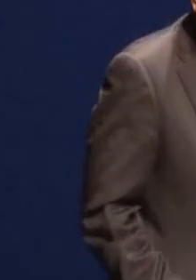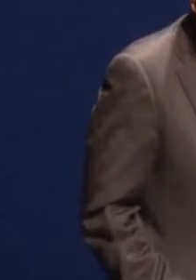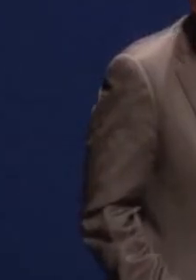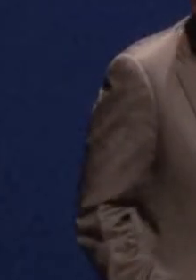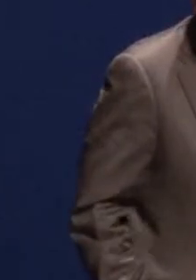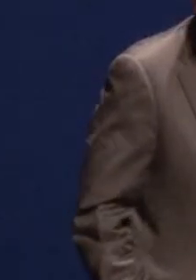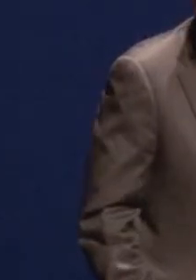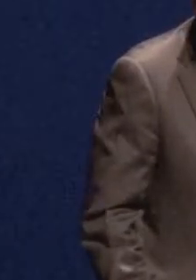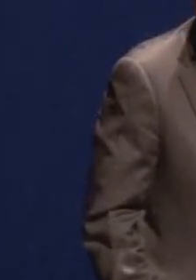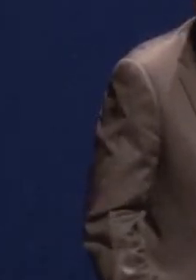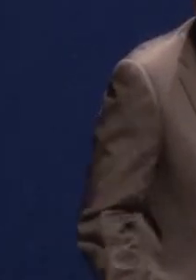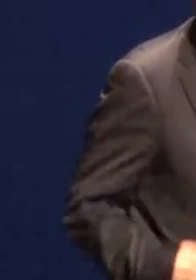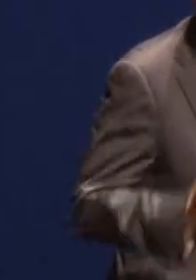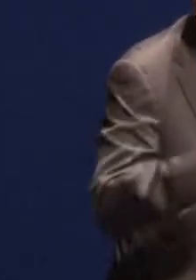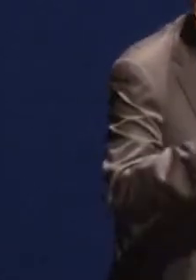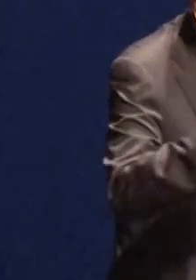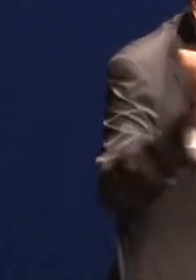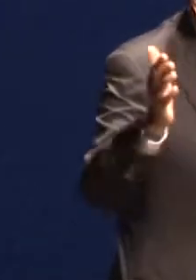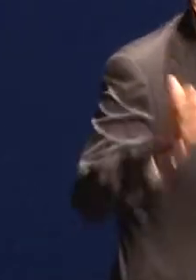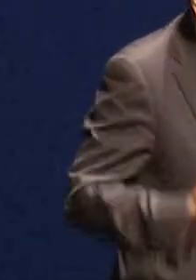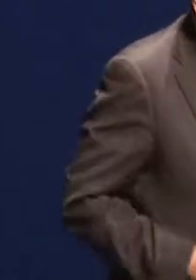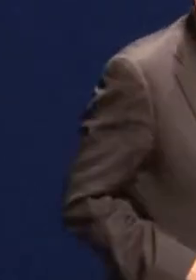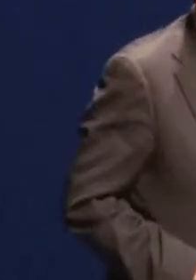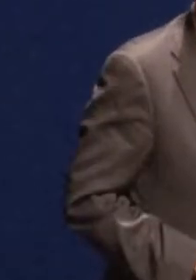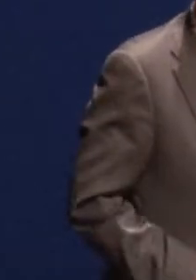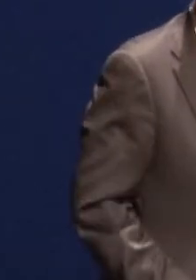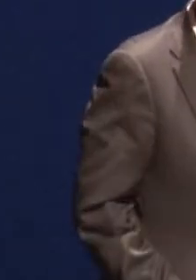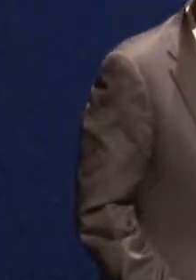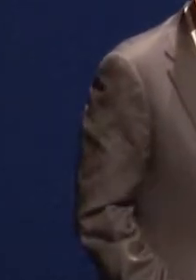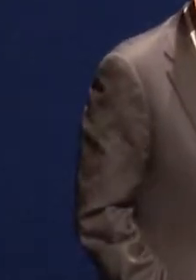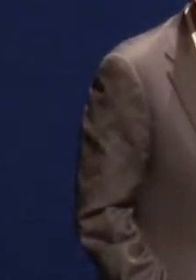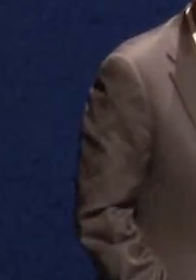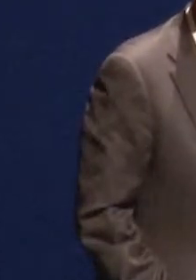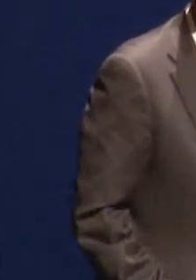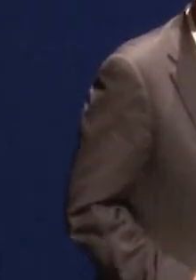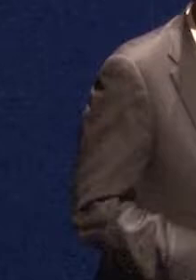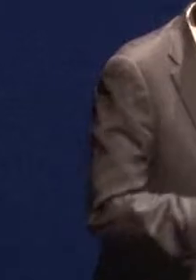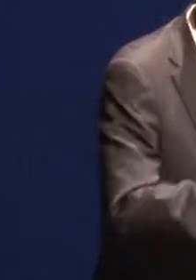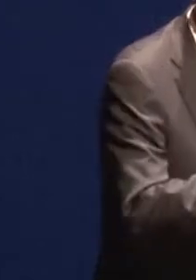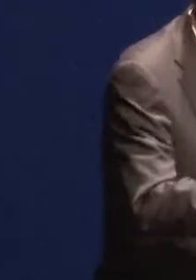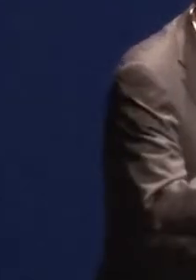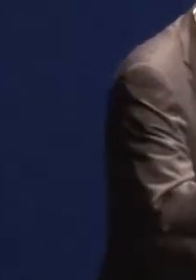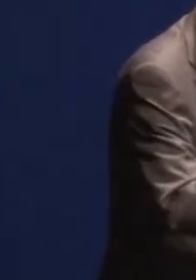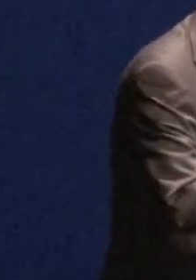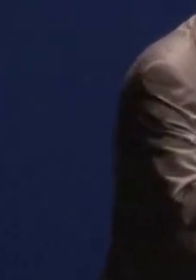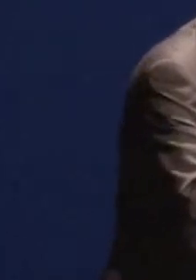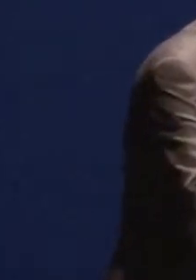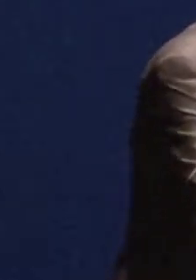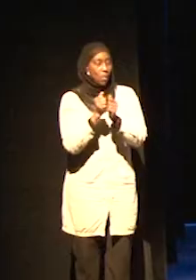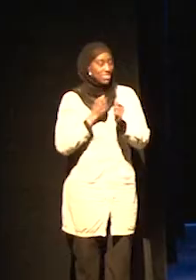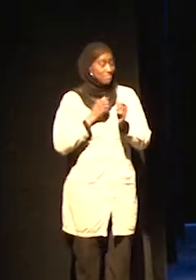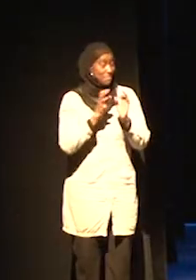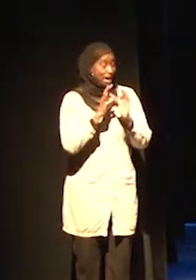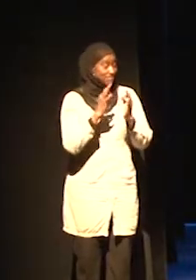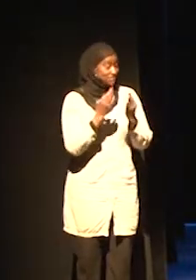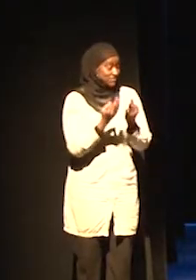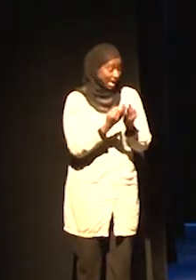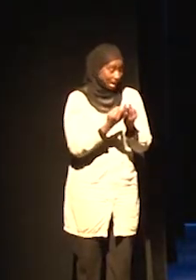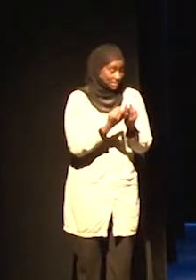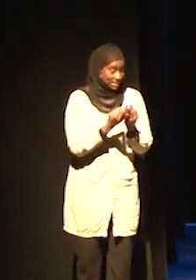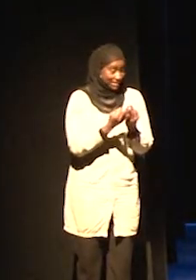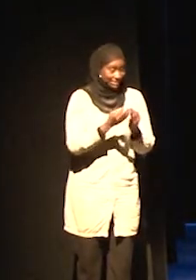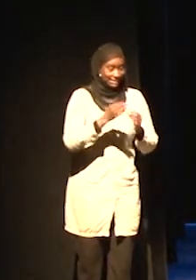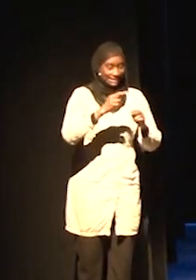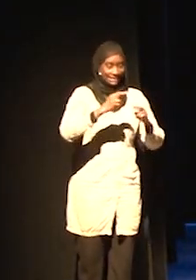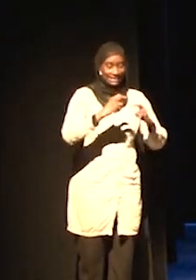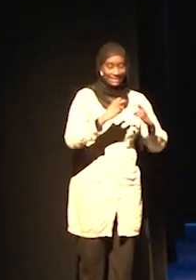behind podium, especially when my family is sitting in front of me. So I'm going to move away from it.